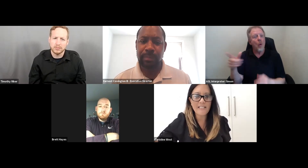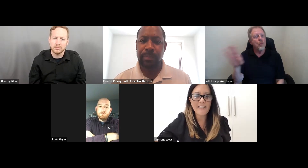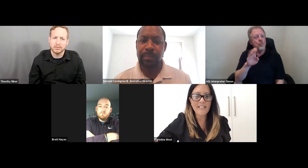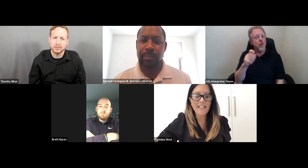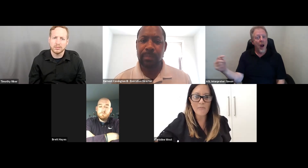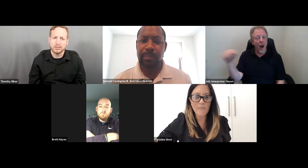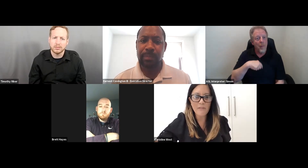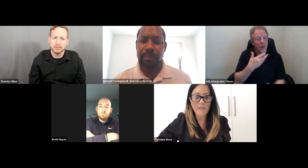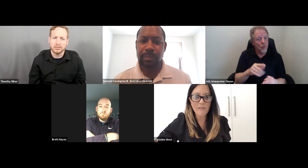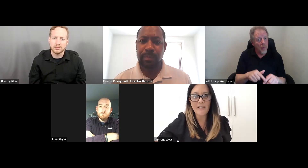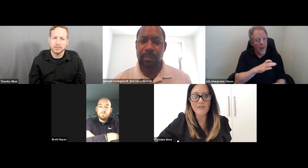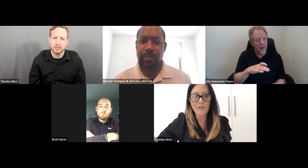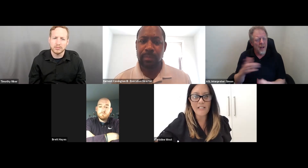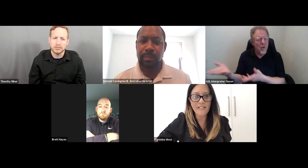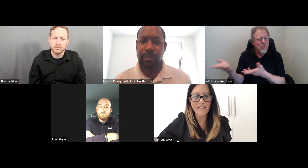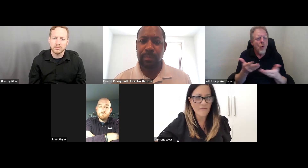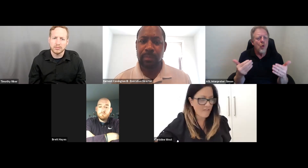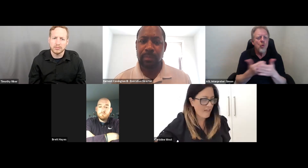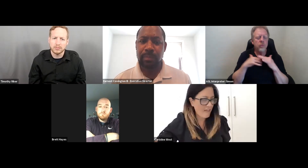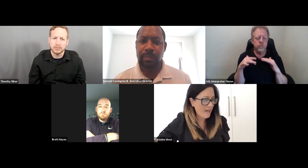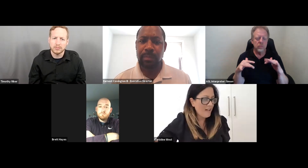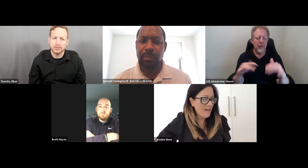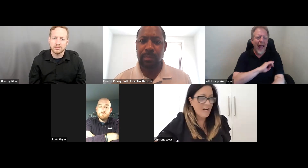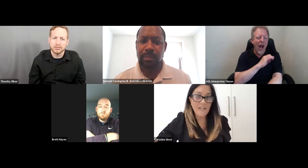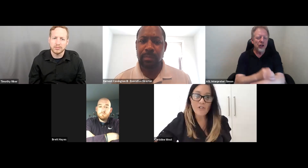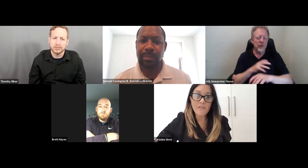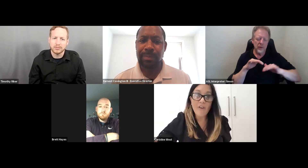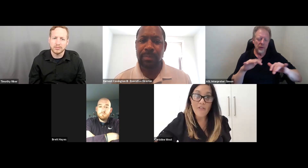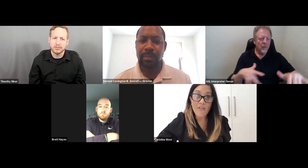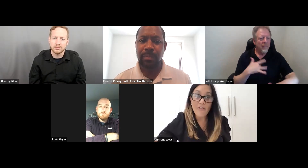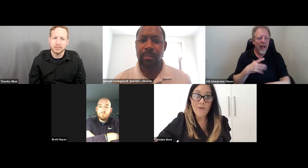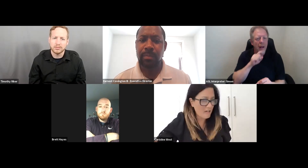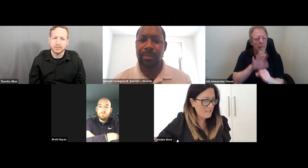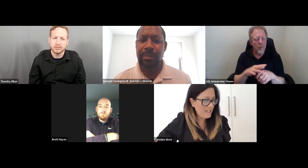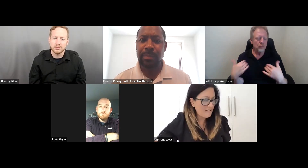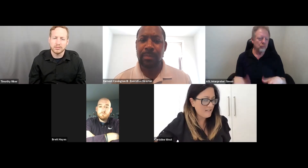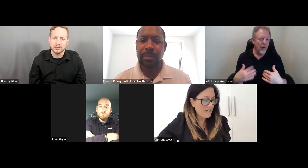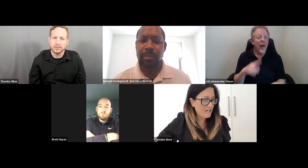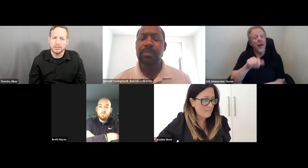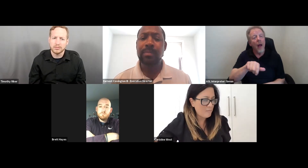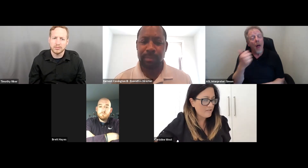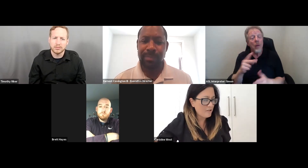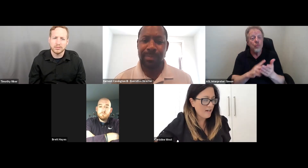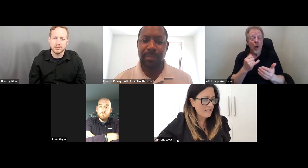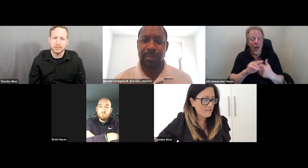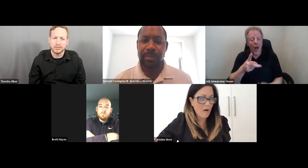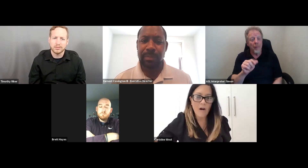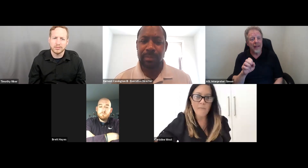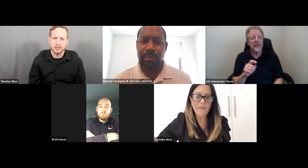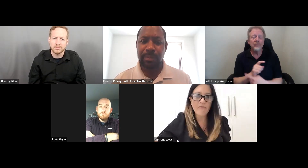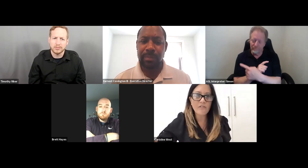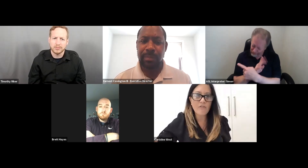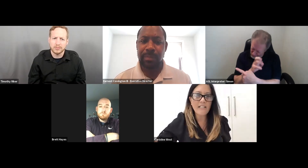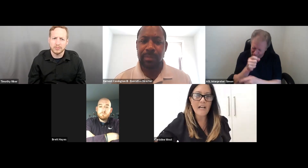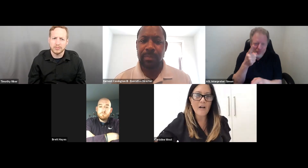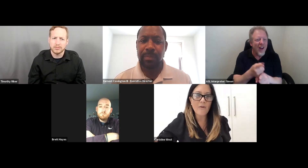to it and a new commitment to it. And I just want to recognize him for that. In terms of other project updates, Brett is correct.